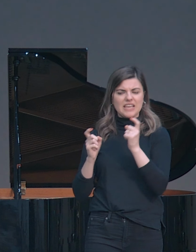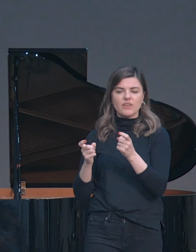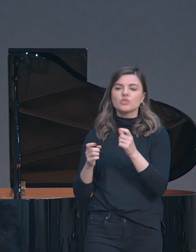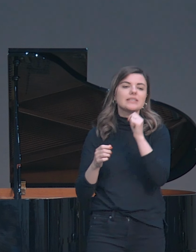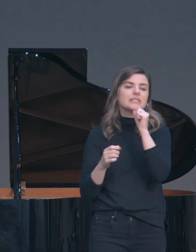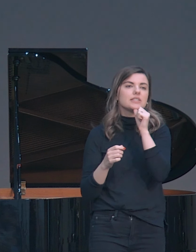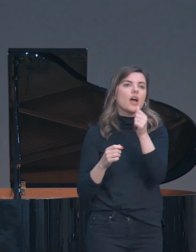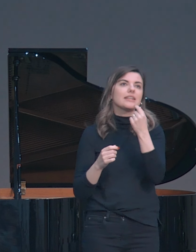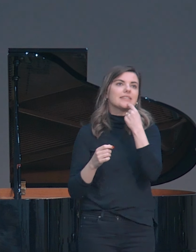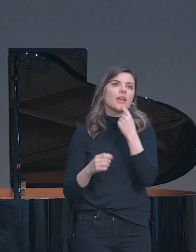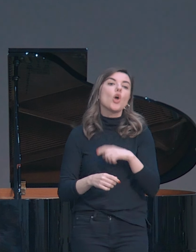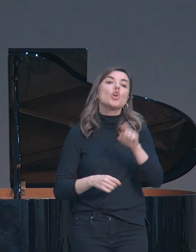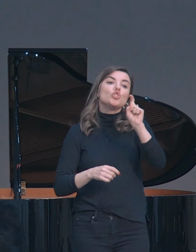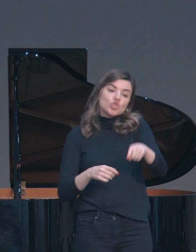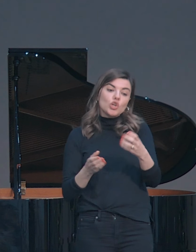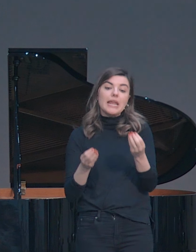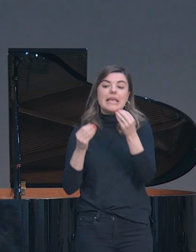the need to give.